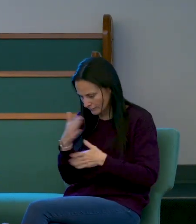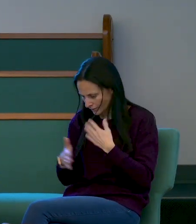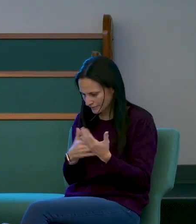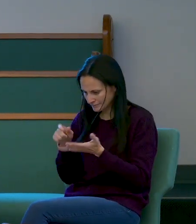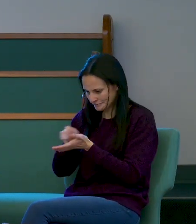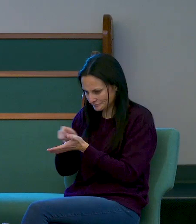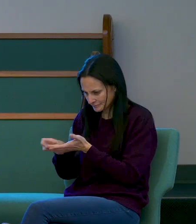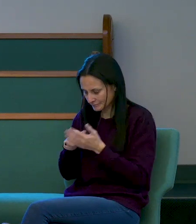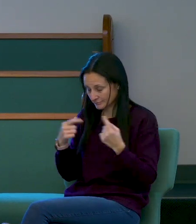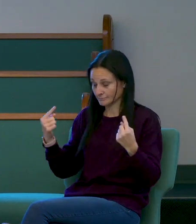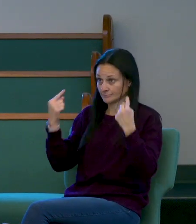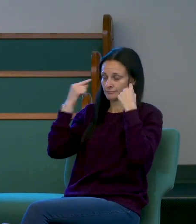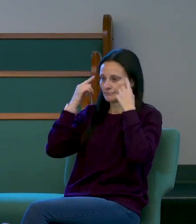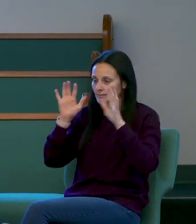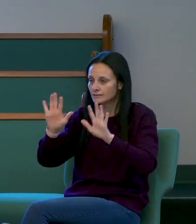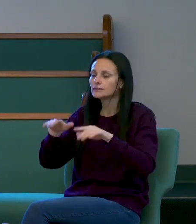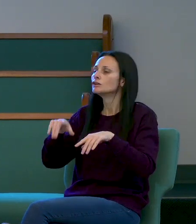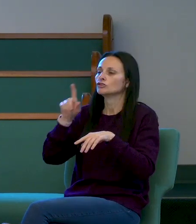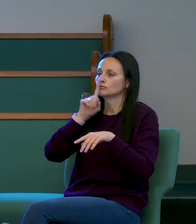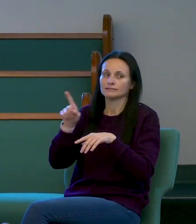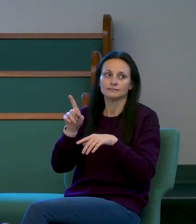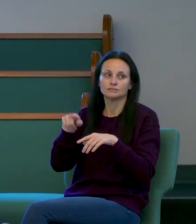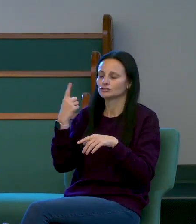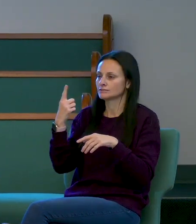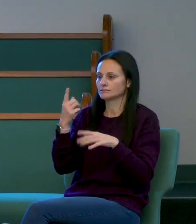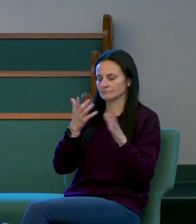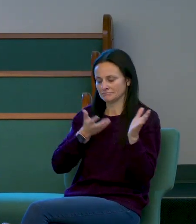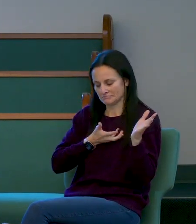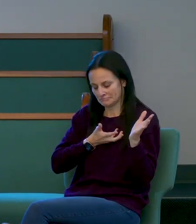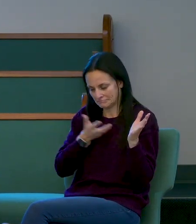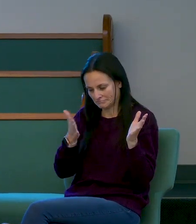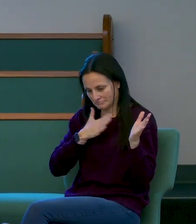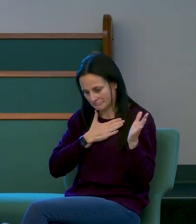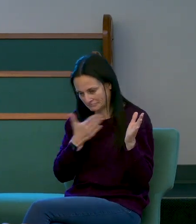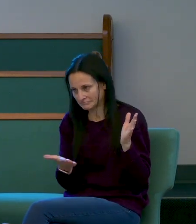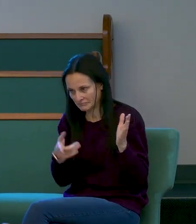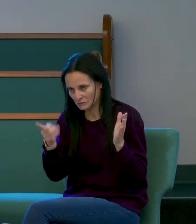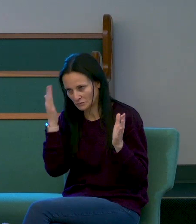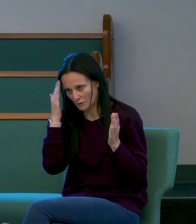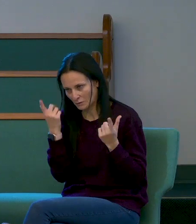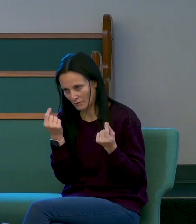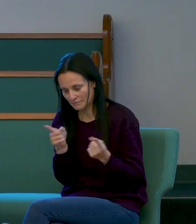So I just a message of confession so that you know.